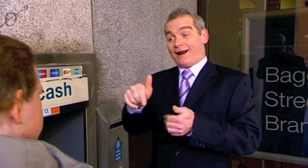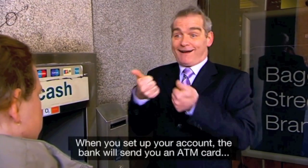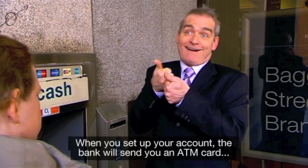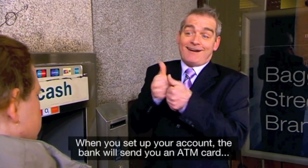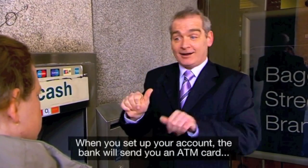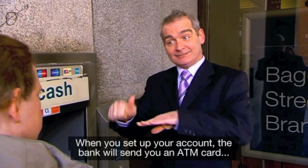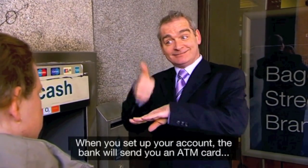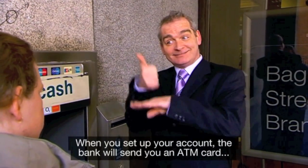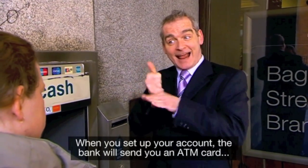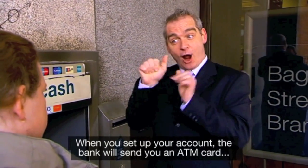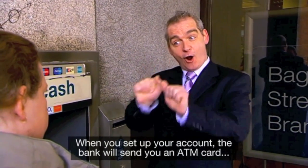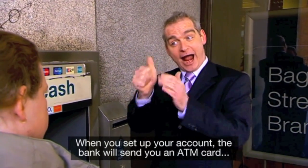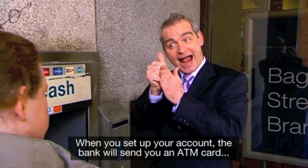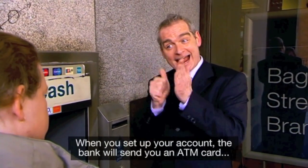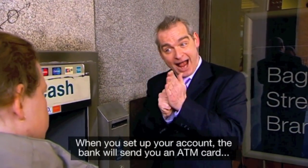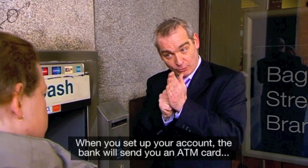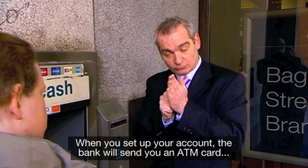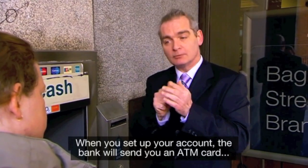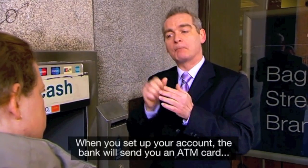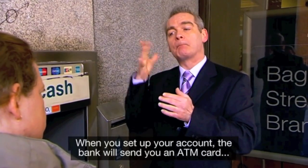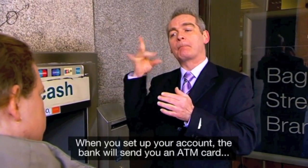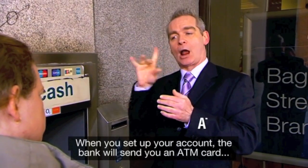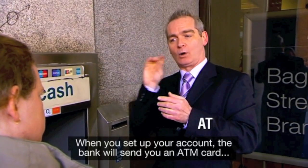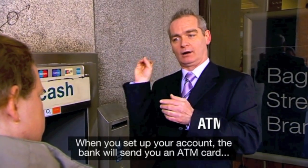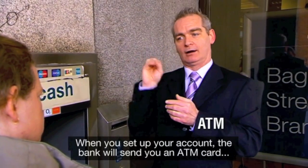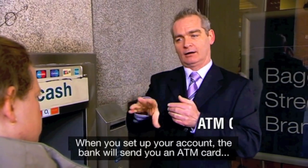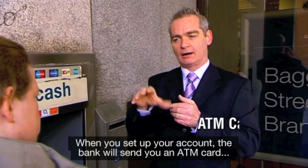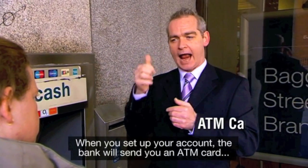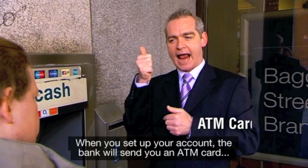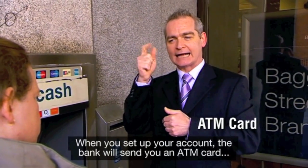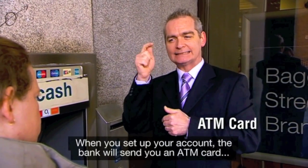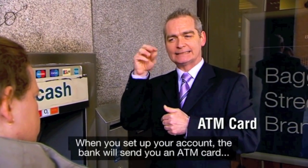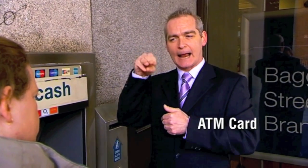When you set up your account, the bank will send you an ATM card.